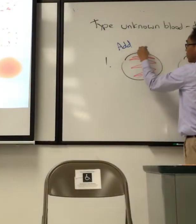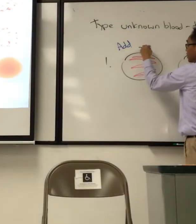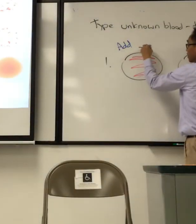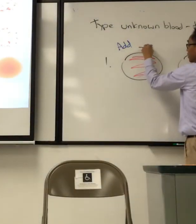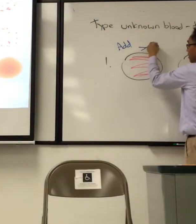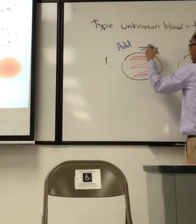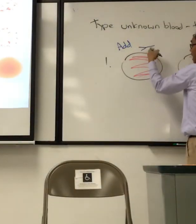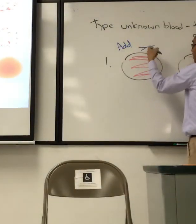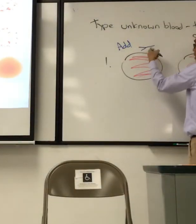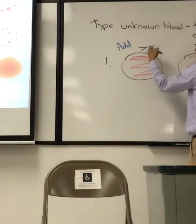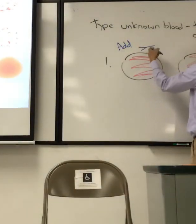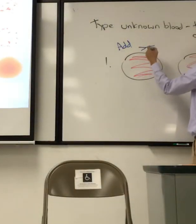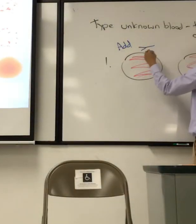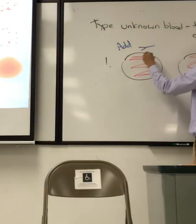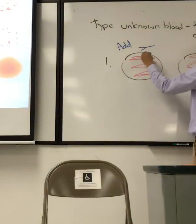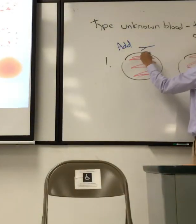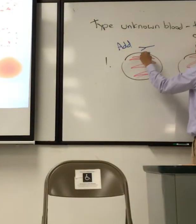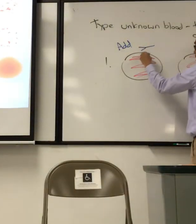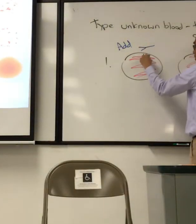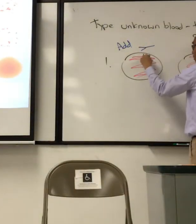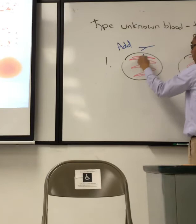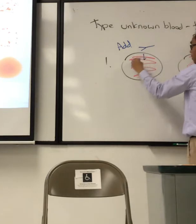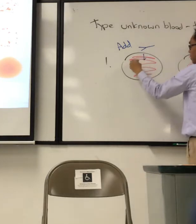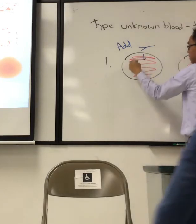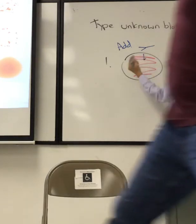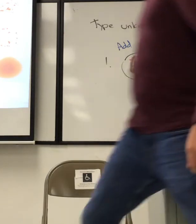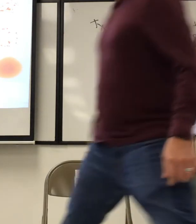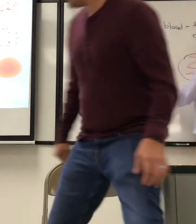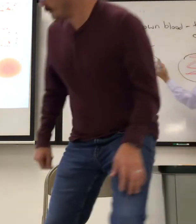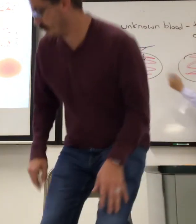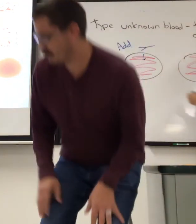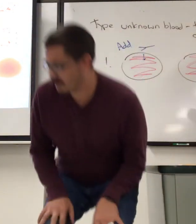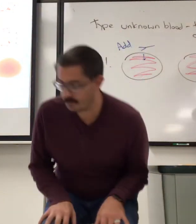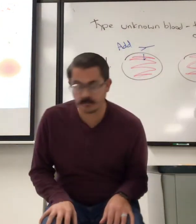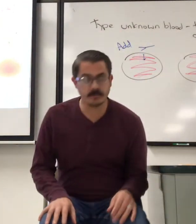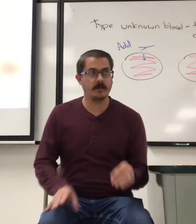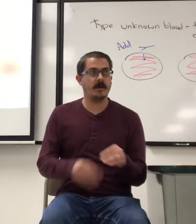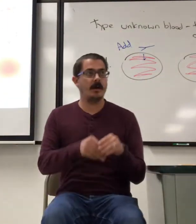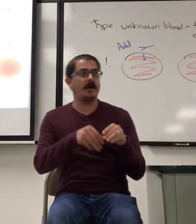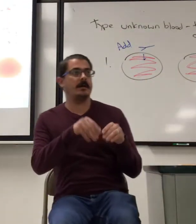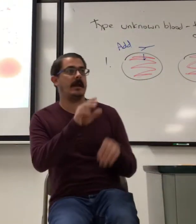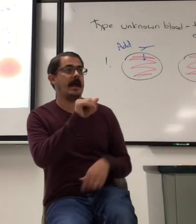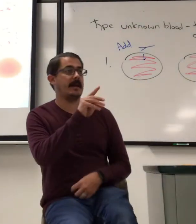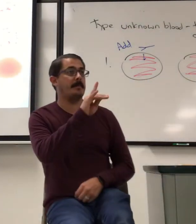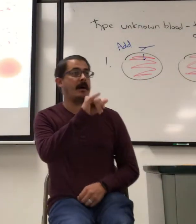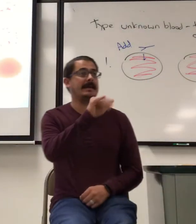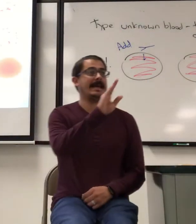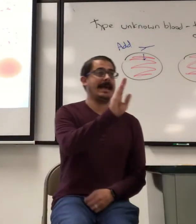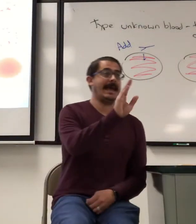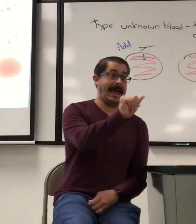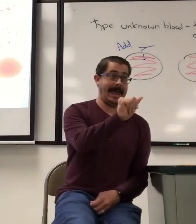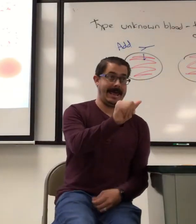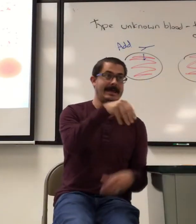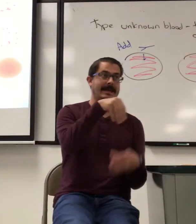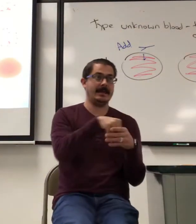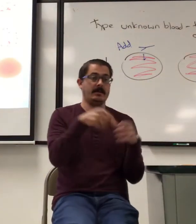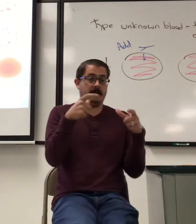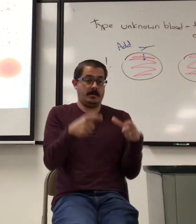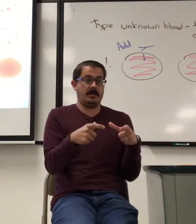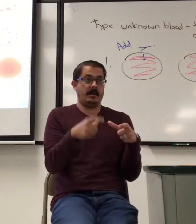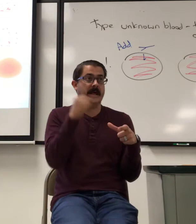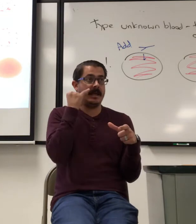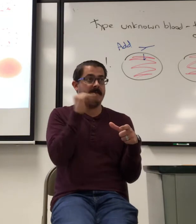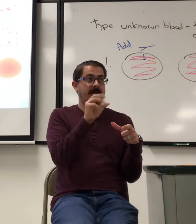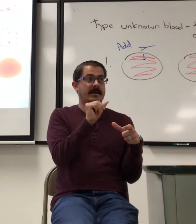add antibody A to the well and see if anything happens. Because if the antigen is